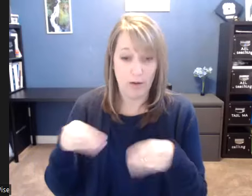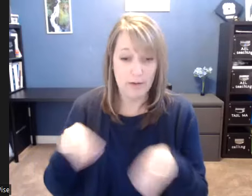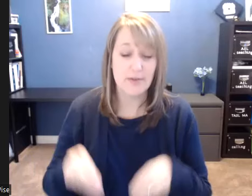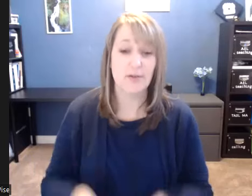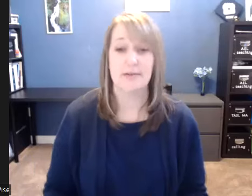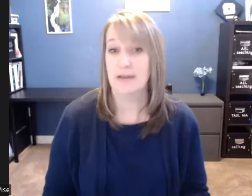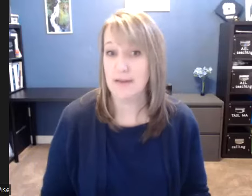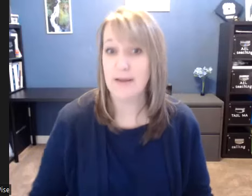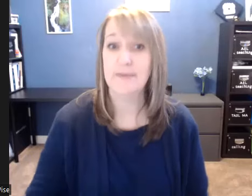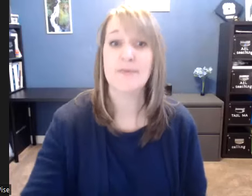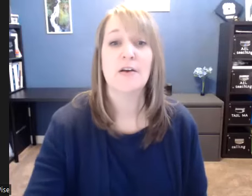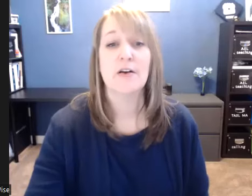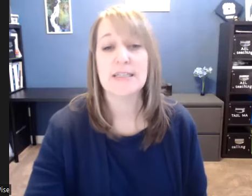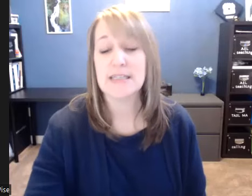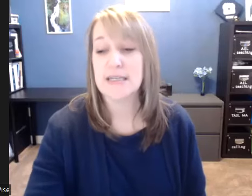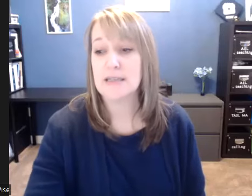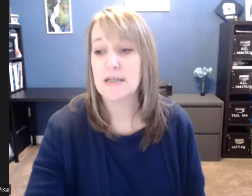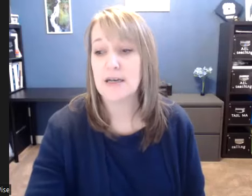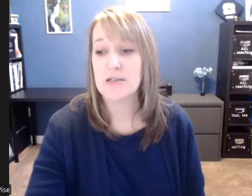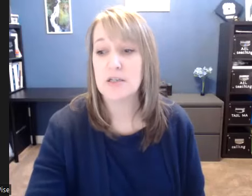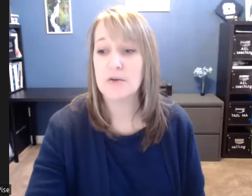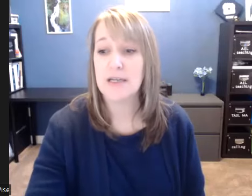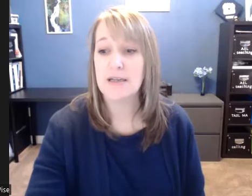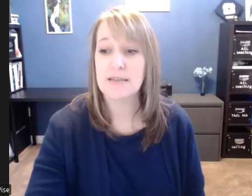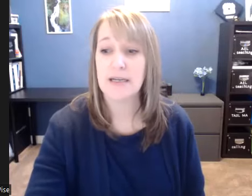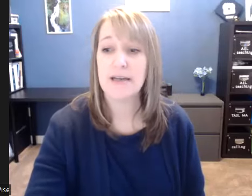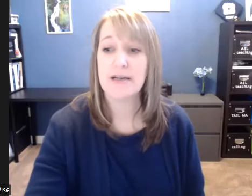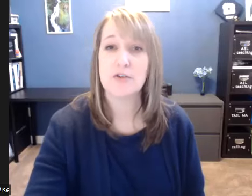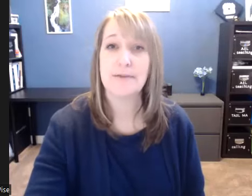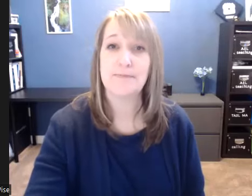store, you can sign it that way. All right, that's lesson 9.2 in Signing Naturally.